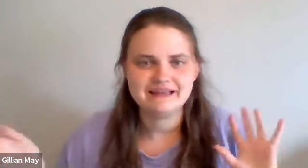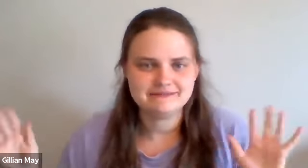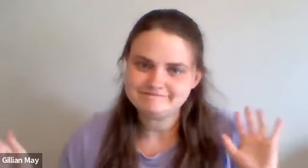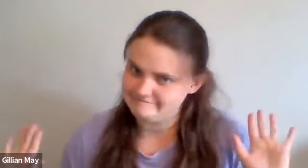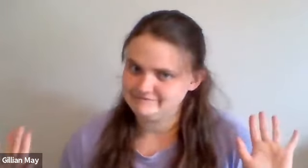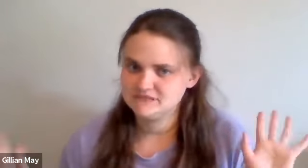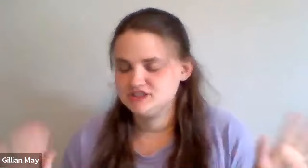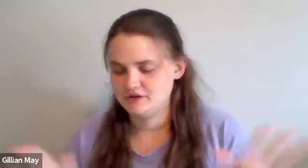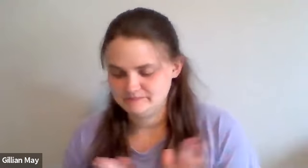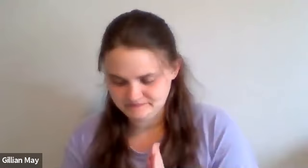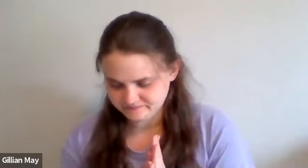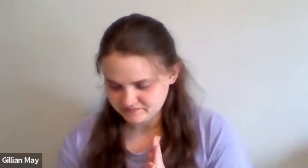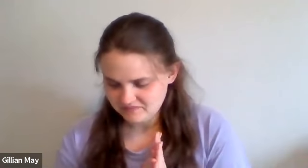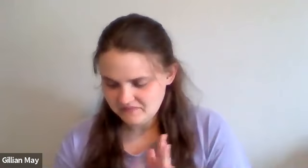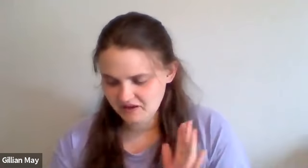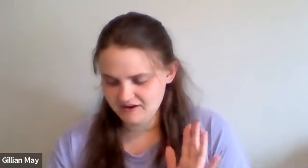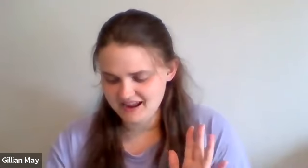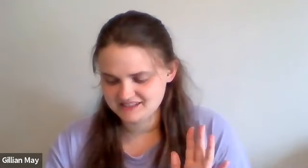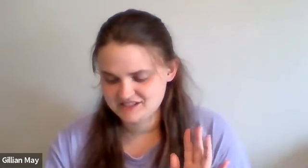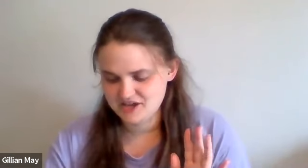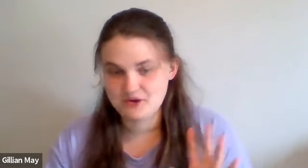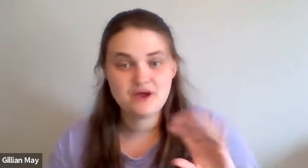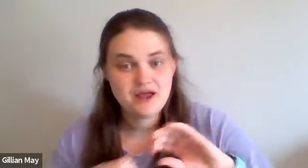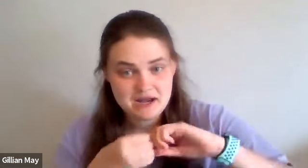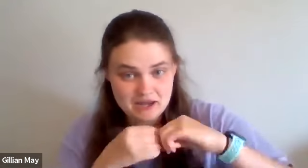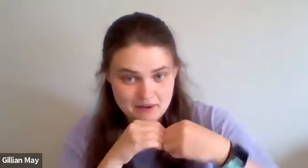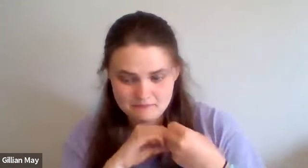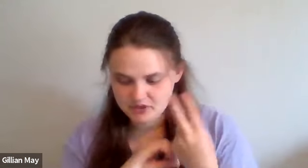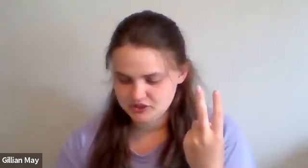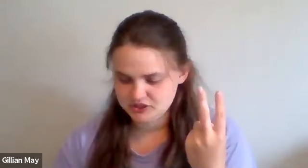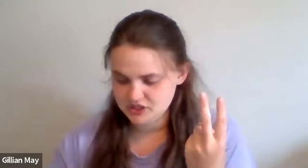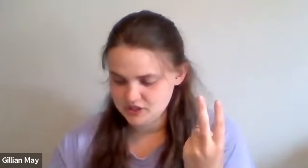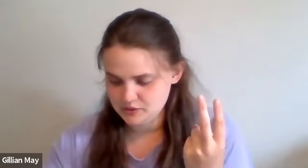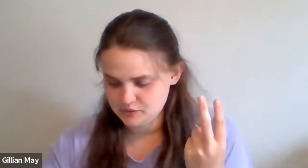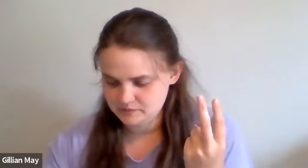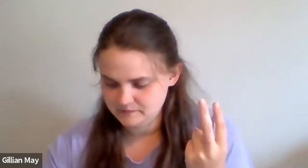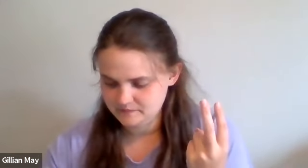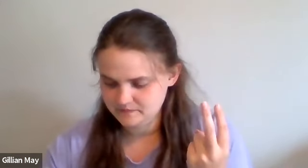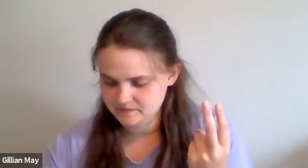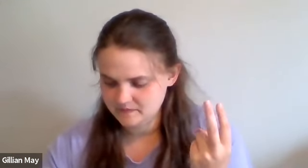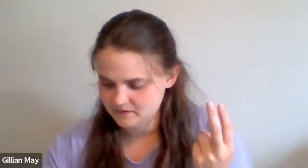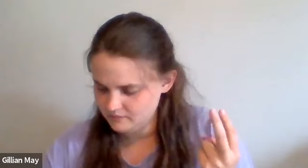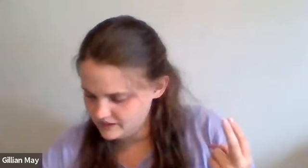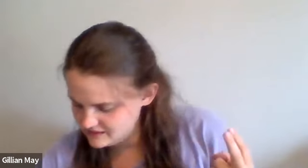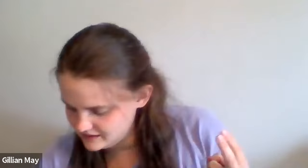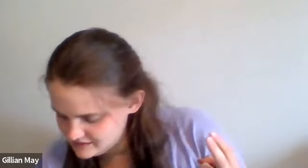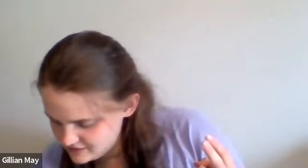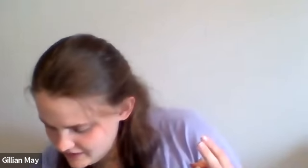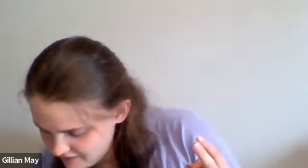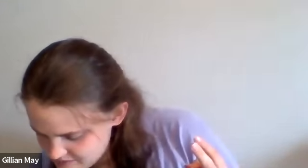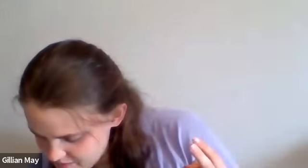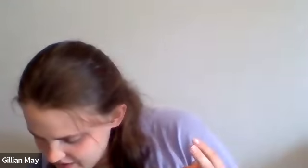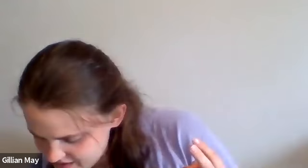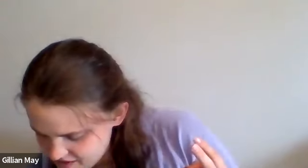Like, so. All right, so number 2. Wait a second. Sorry, I lost my place. There we